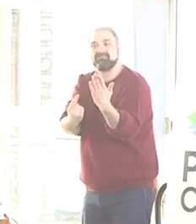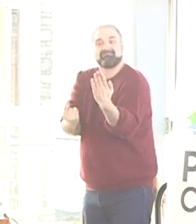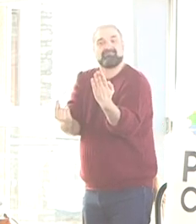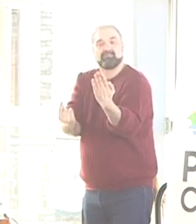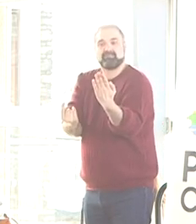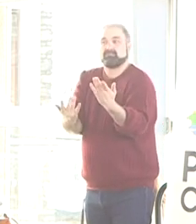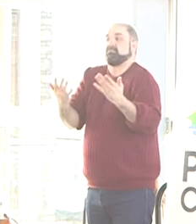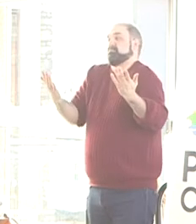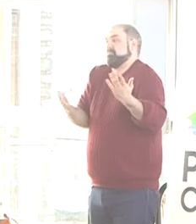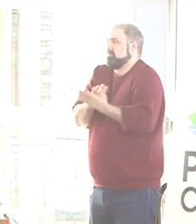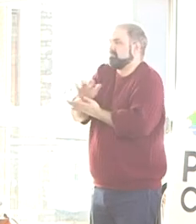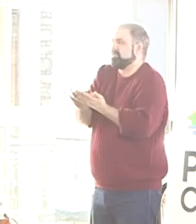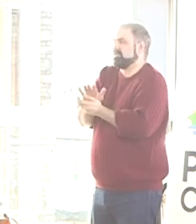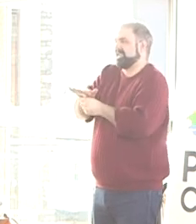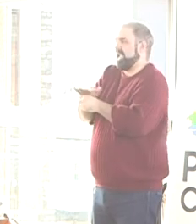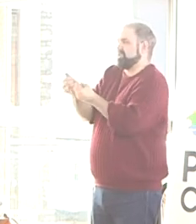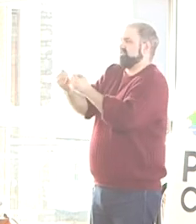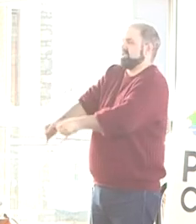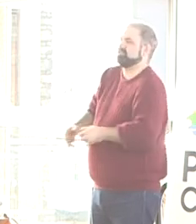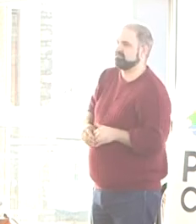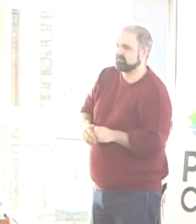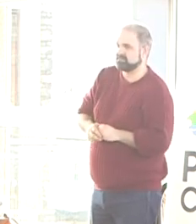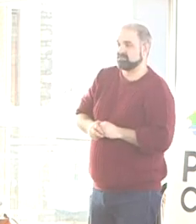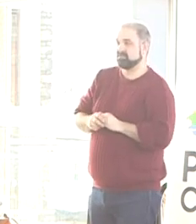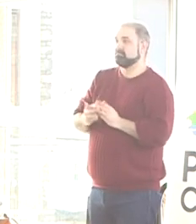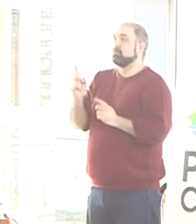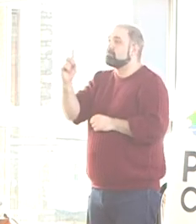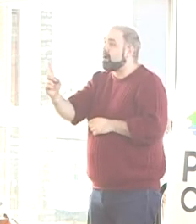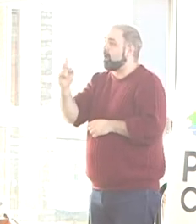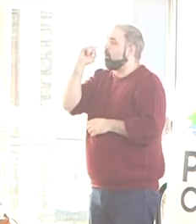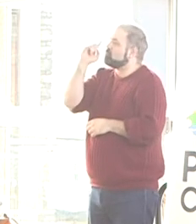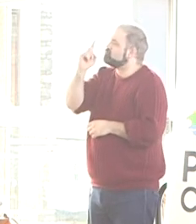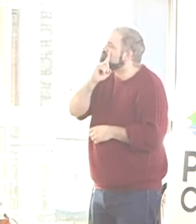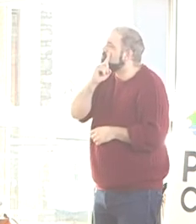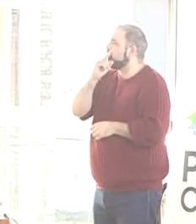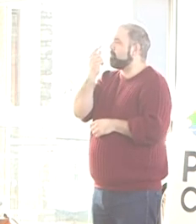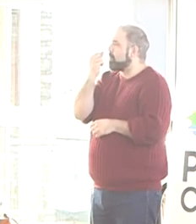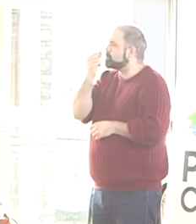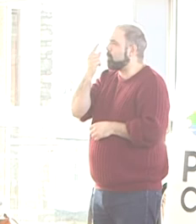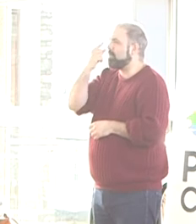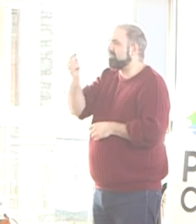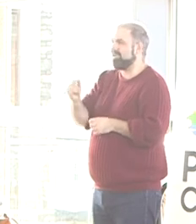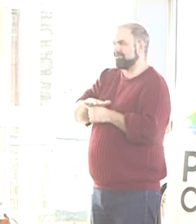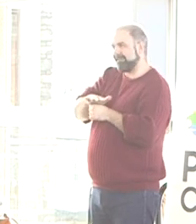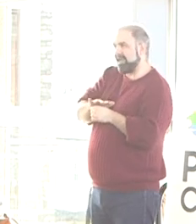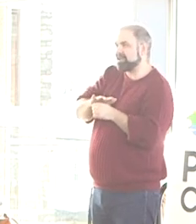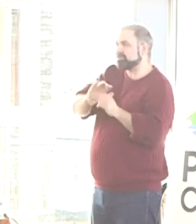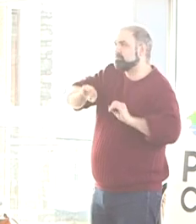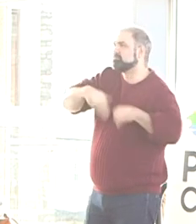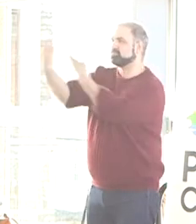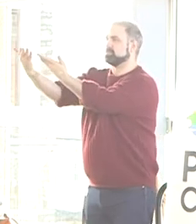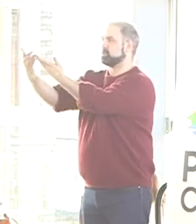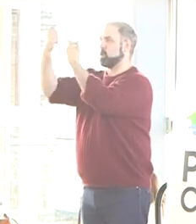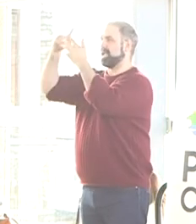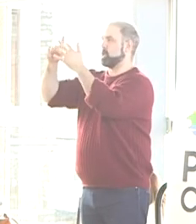and consequently, the case failed. It proved it was possible to take a case, and the commission was abolished